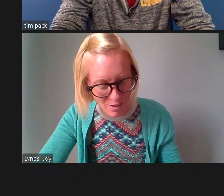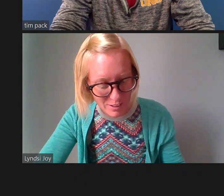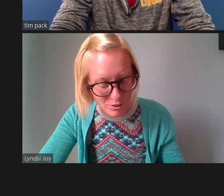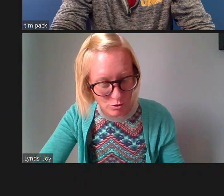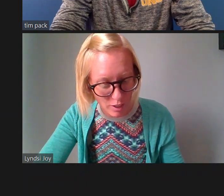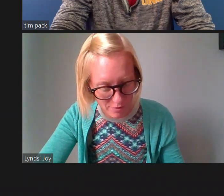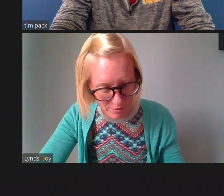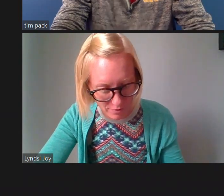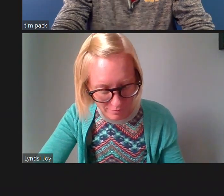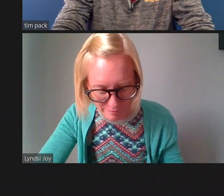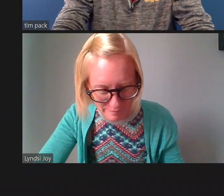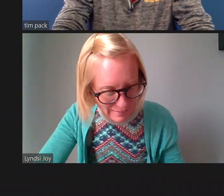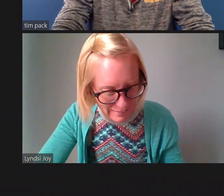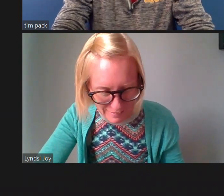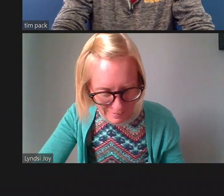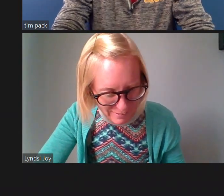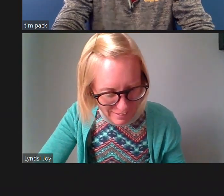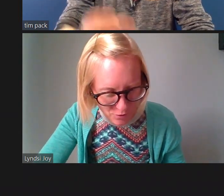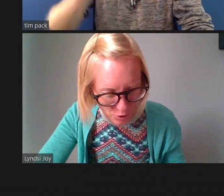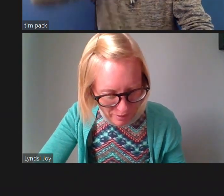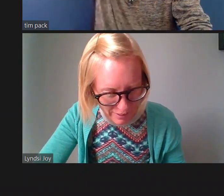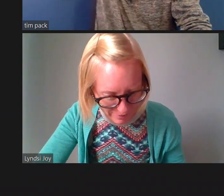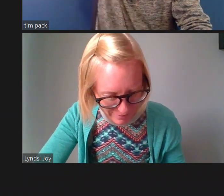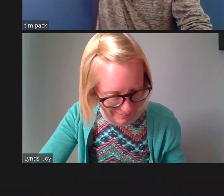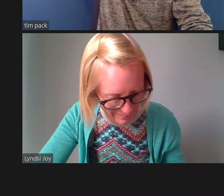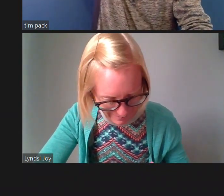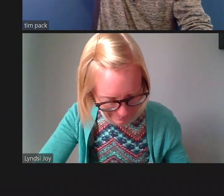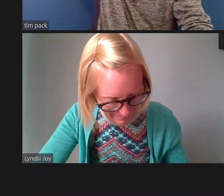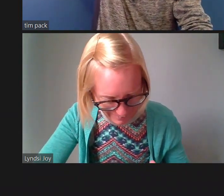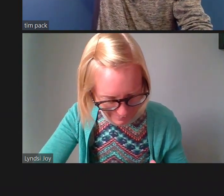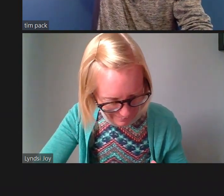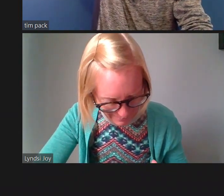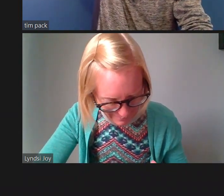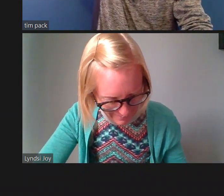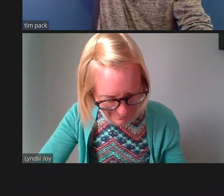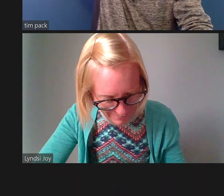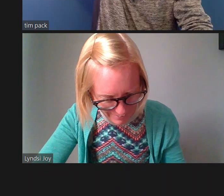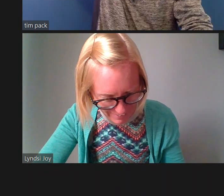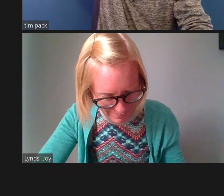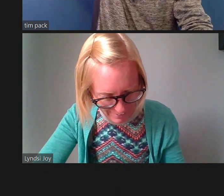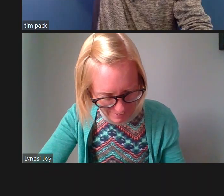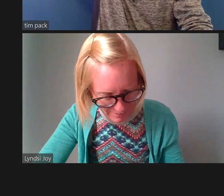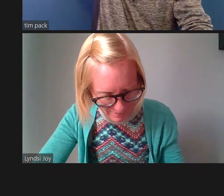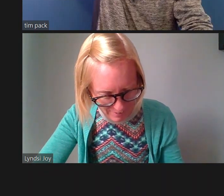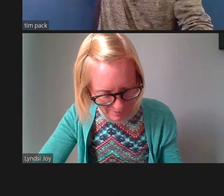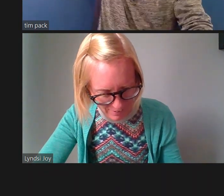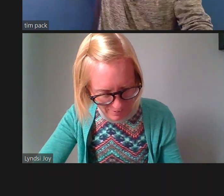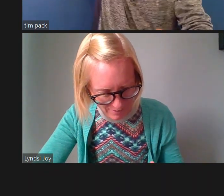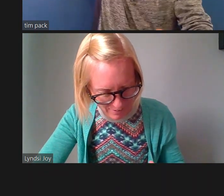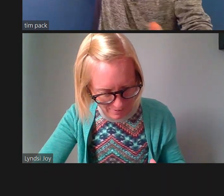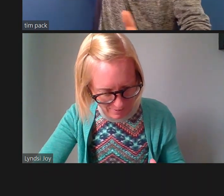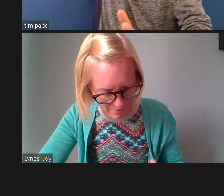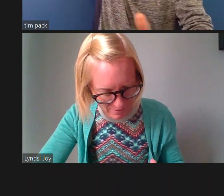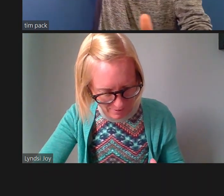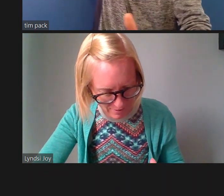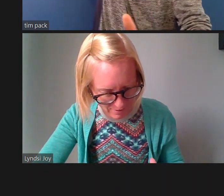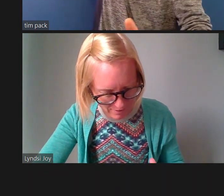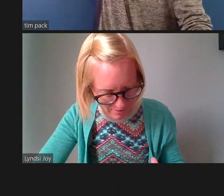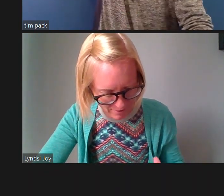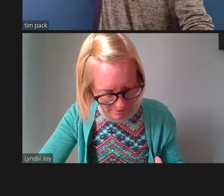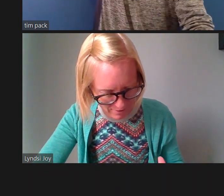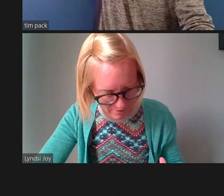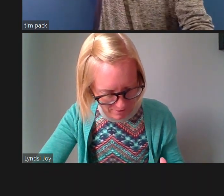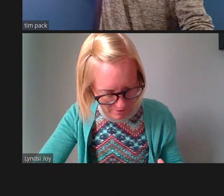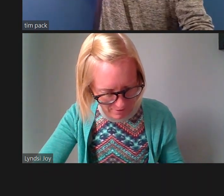Yeah, that was rough. Yeah, I let you go about 30 seconds over. I was trying to